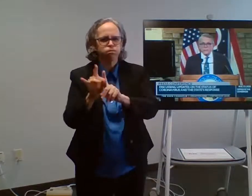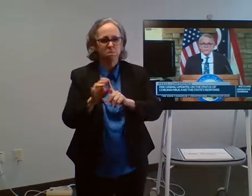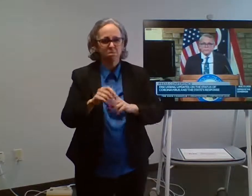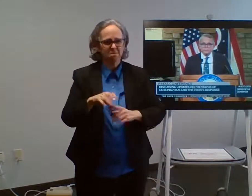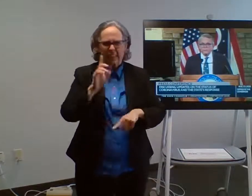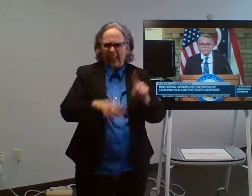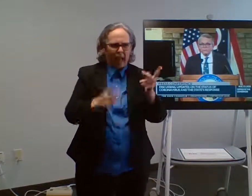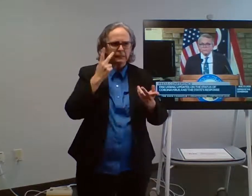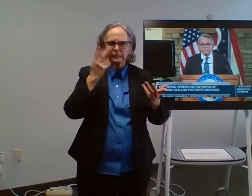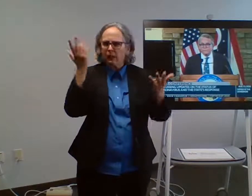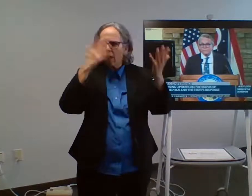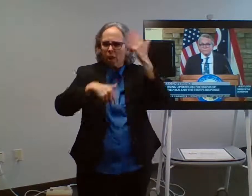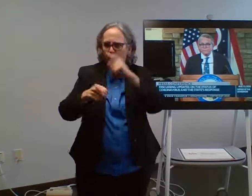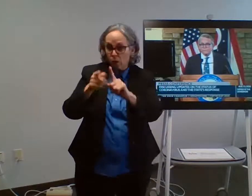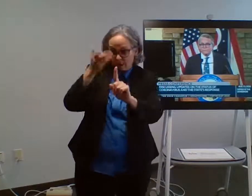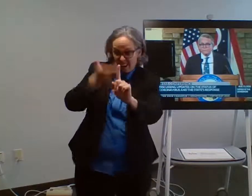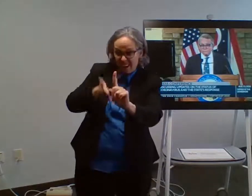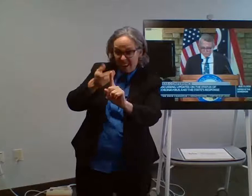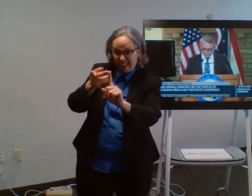the nature of it.